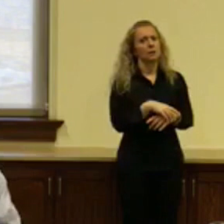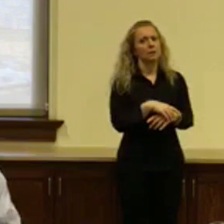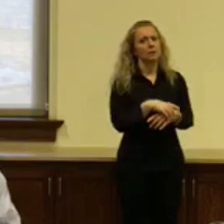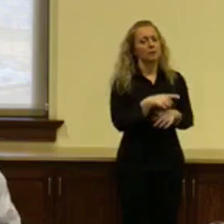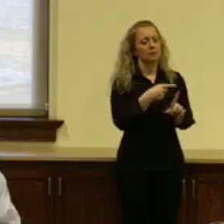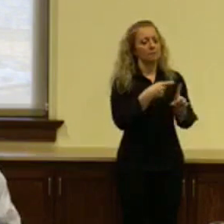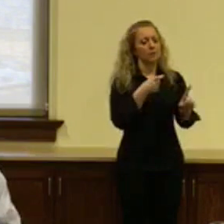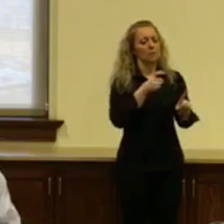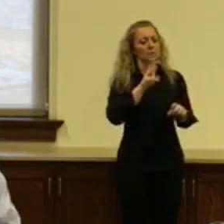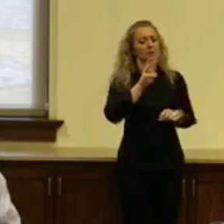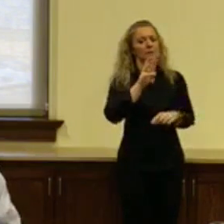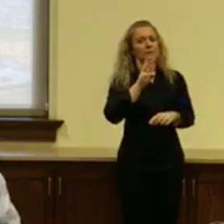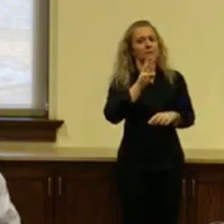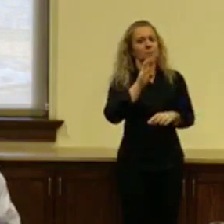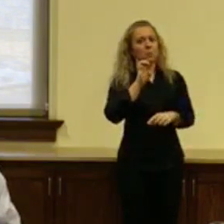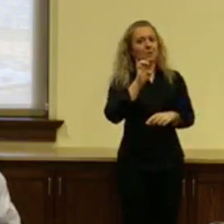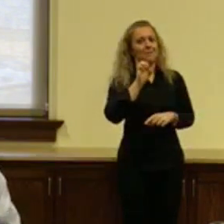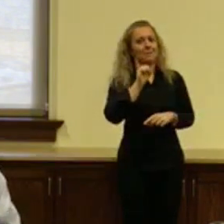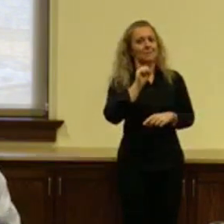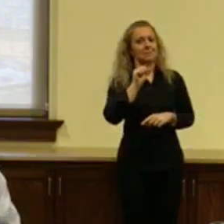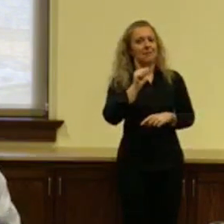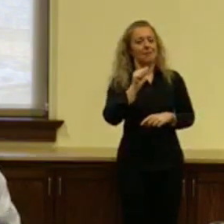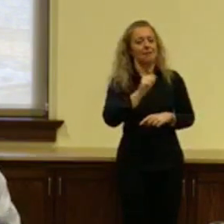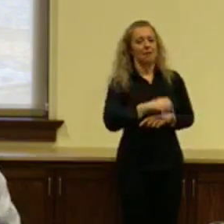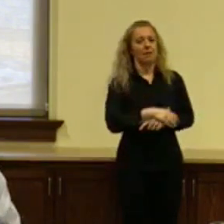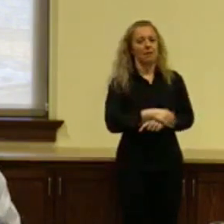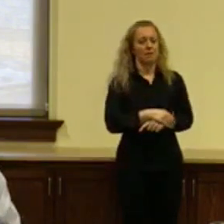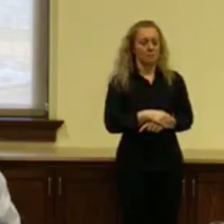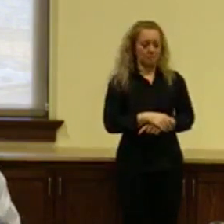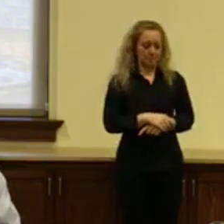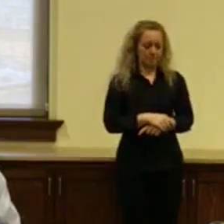question is from WESA.